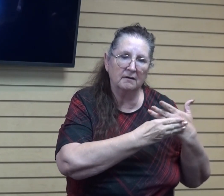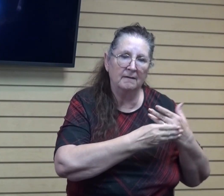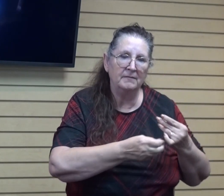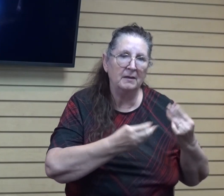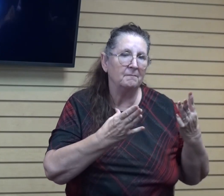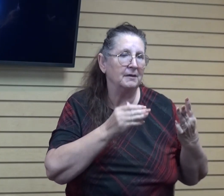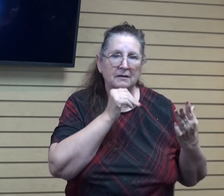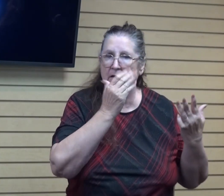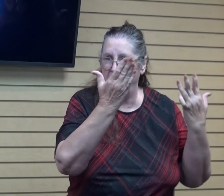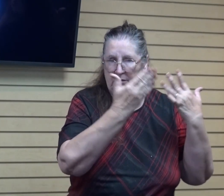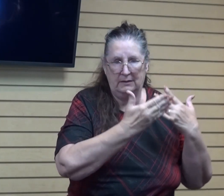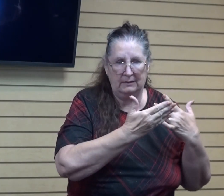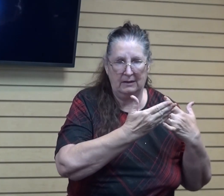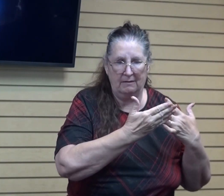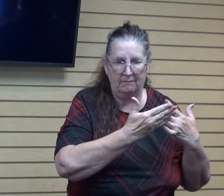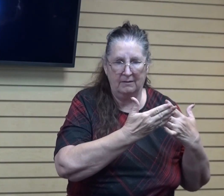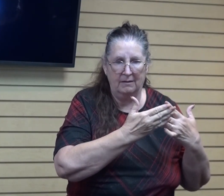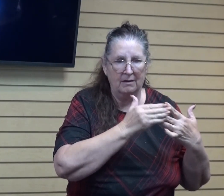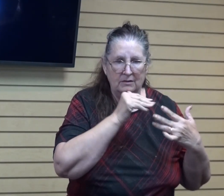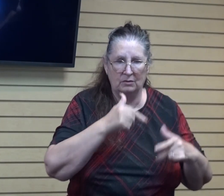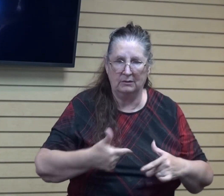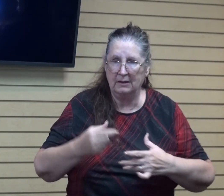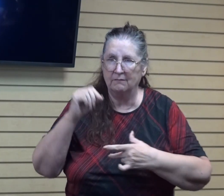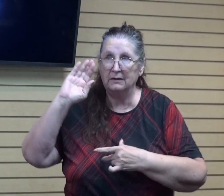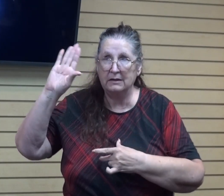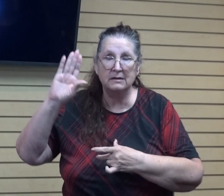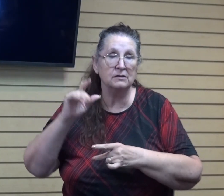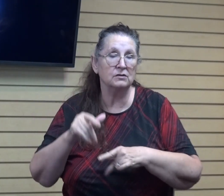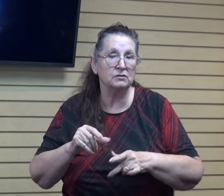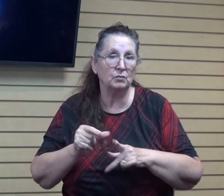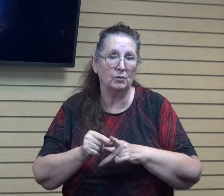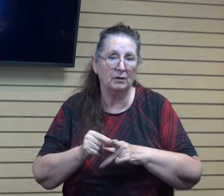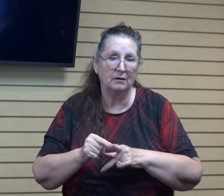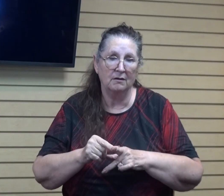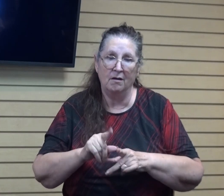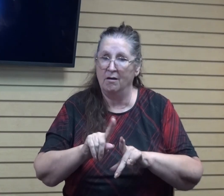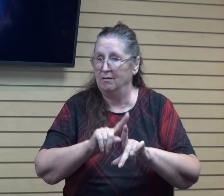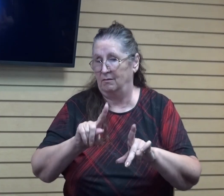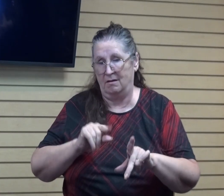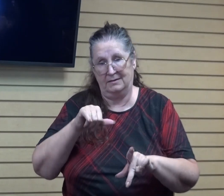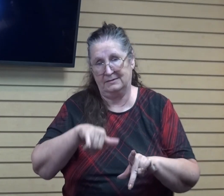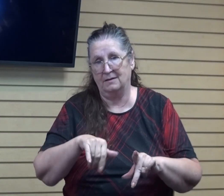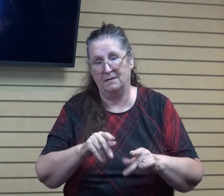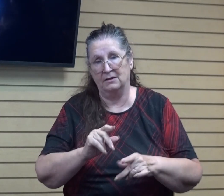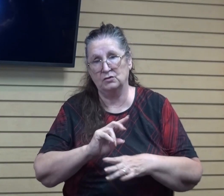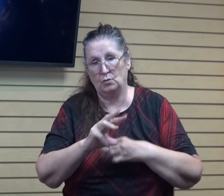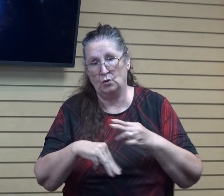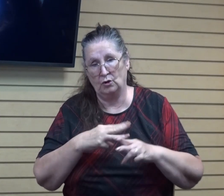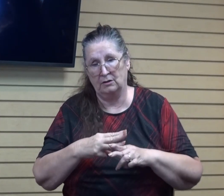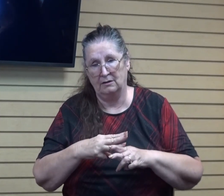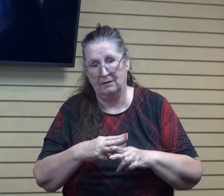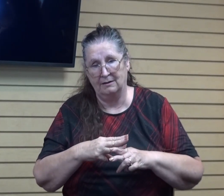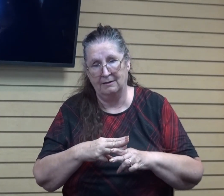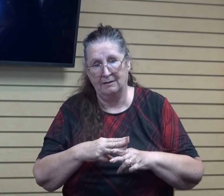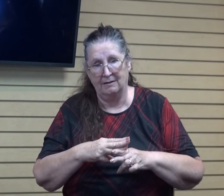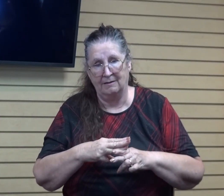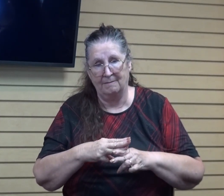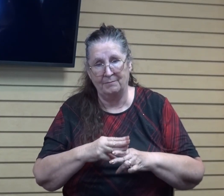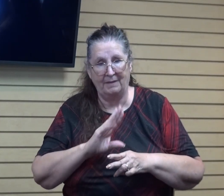believers who do not abide in His Word that are truly lost in this world. and they are at risk of losing their salvation